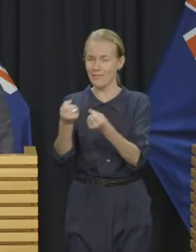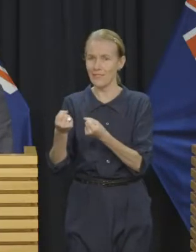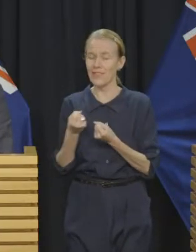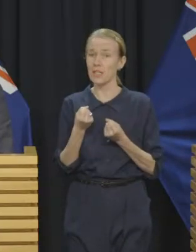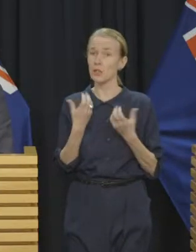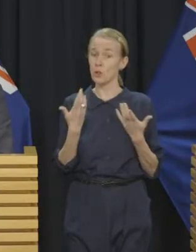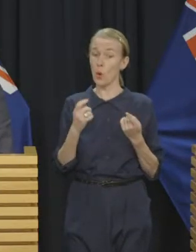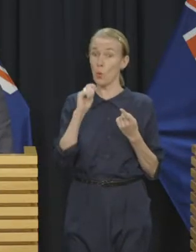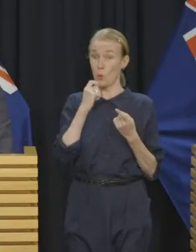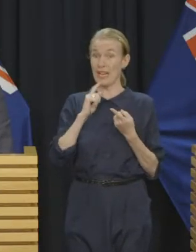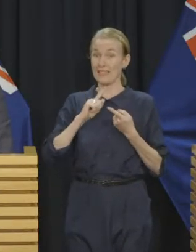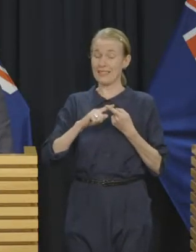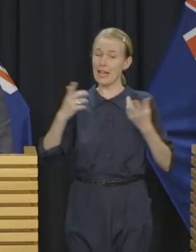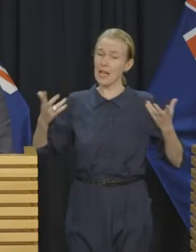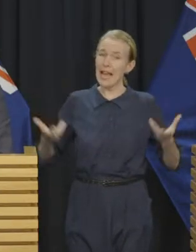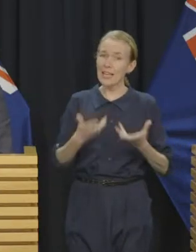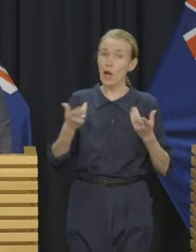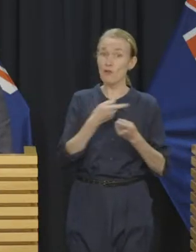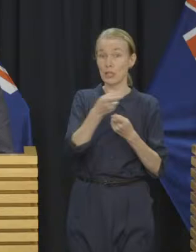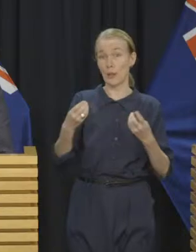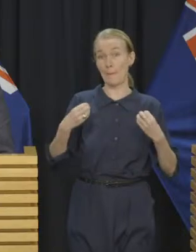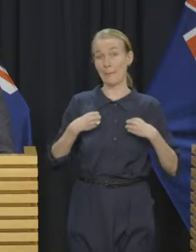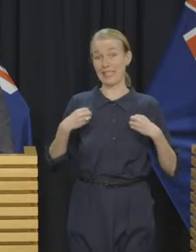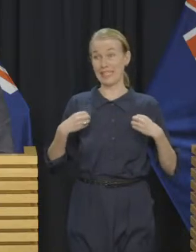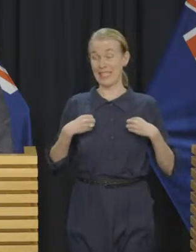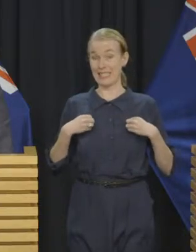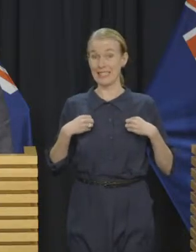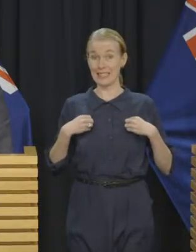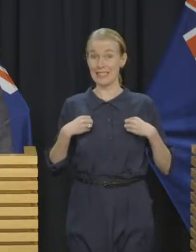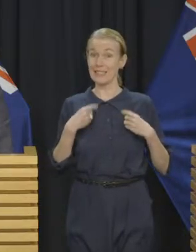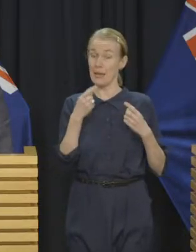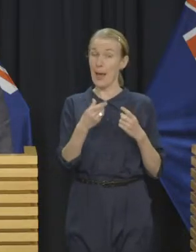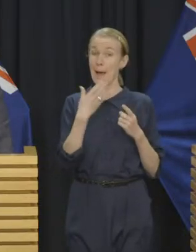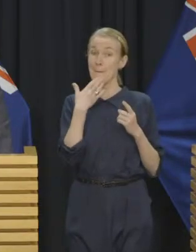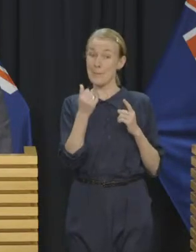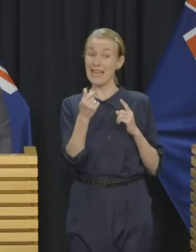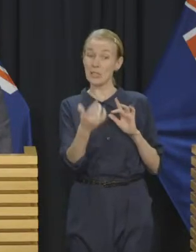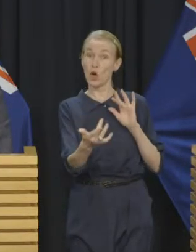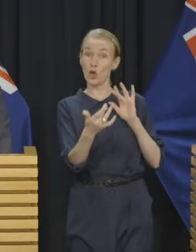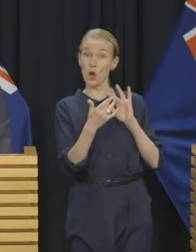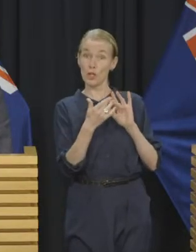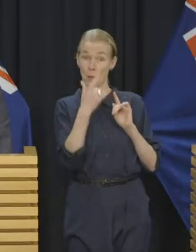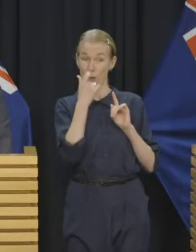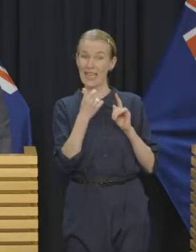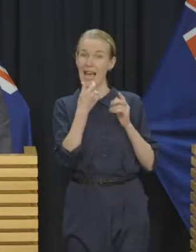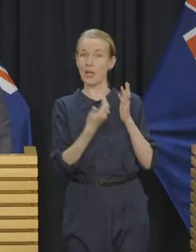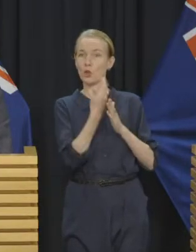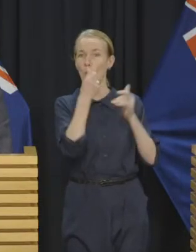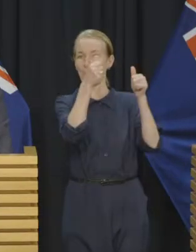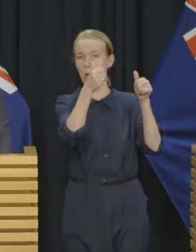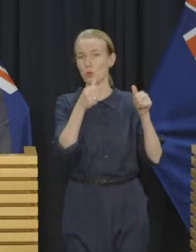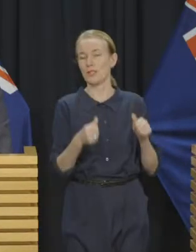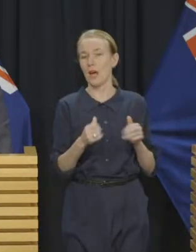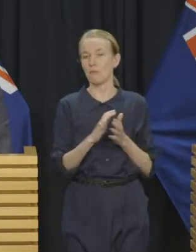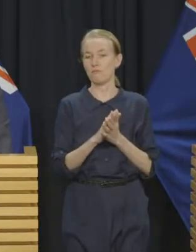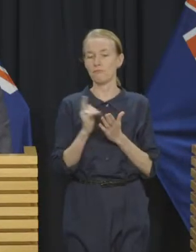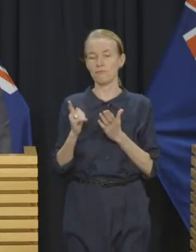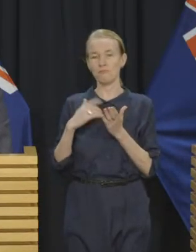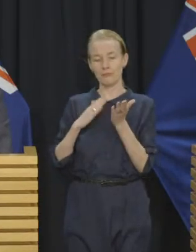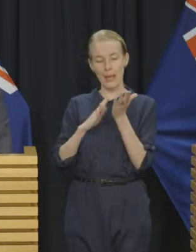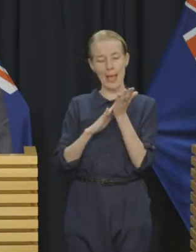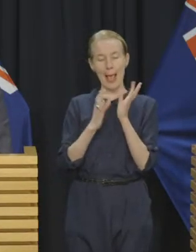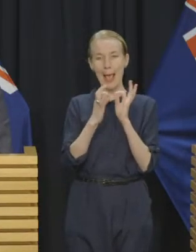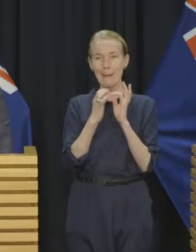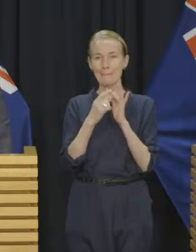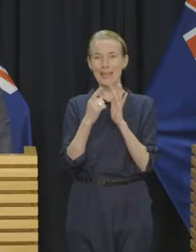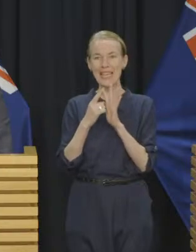push those messages out to businesses using the existing mechanisms we have through MB, for example, through the company's office, getting